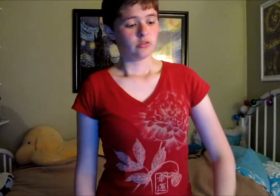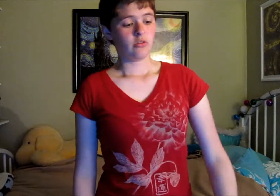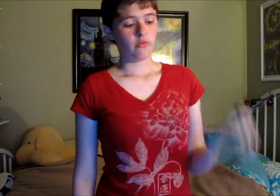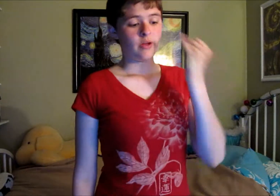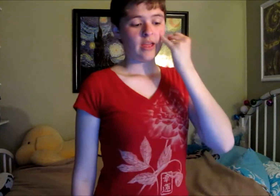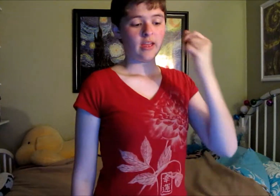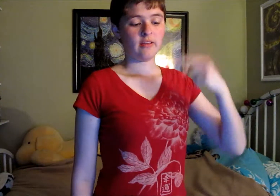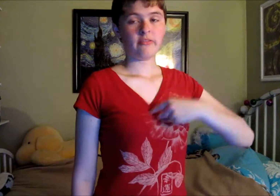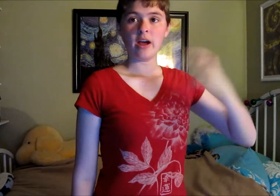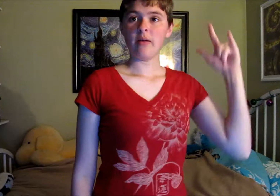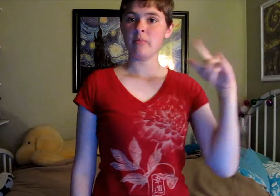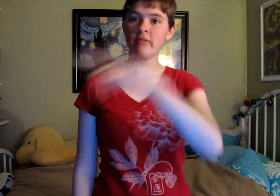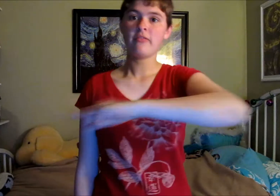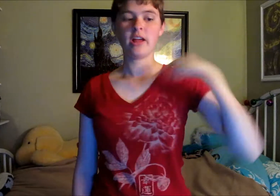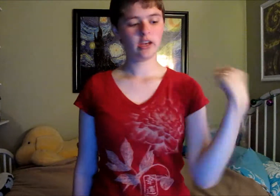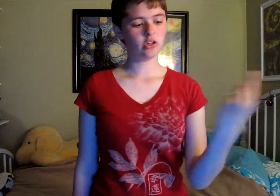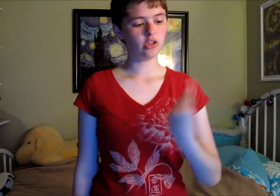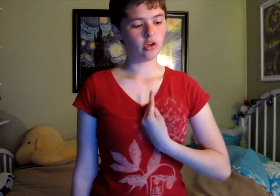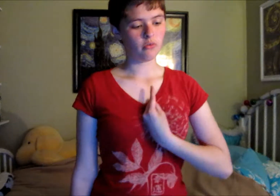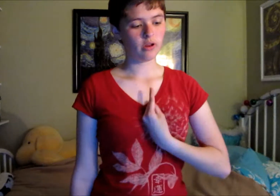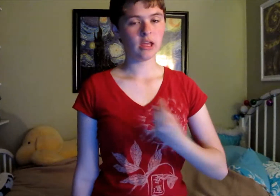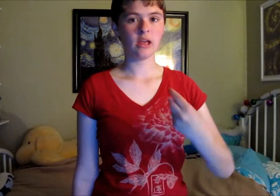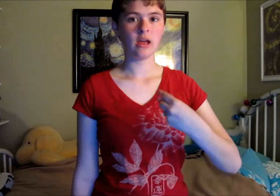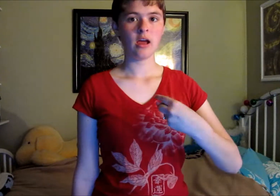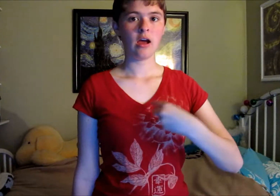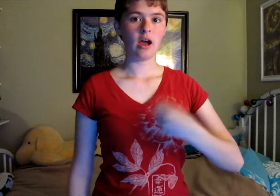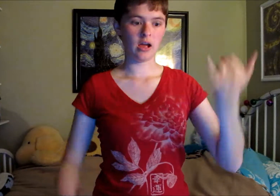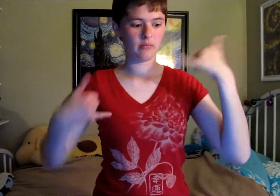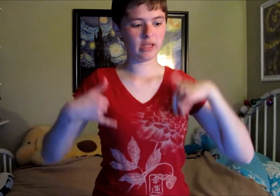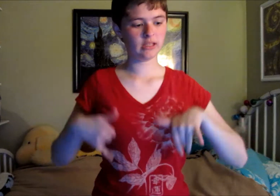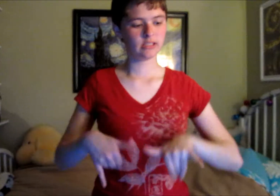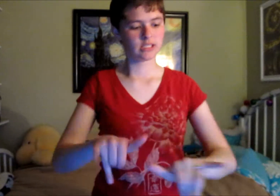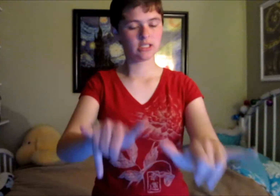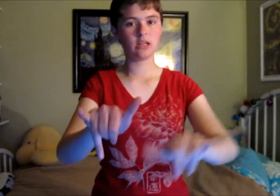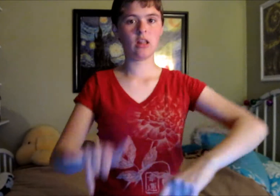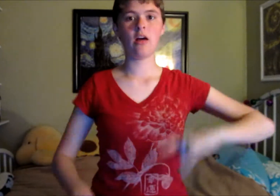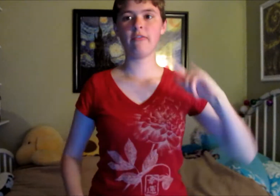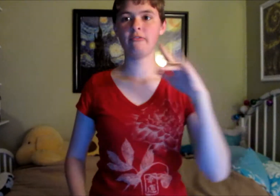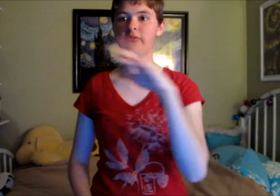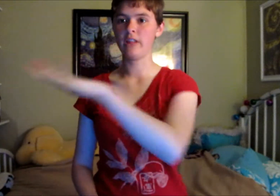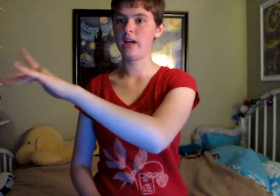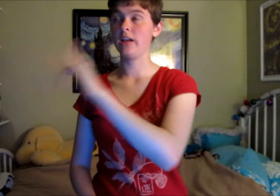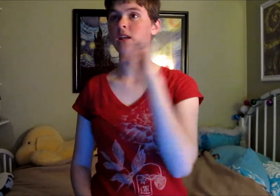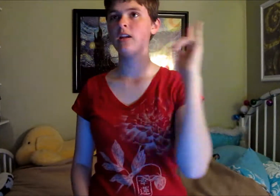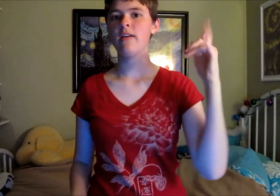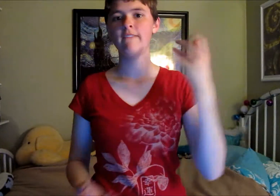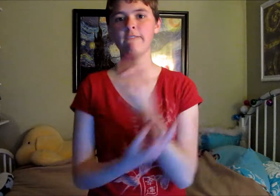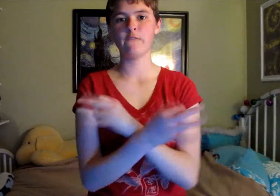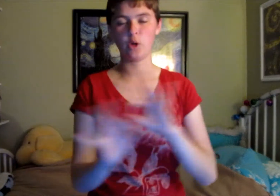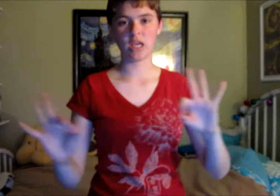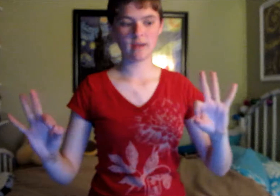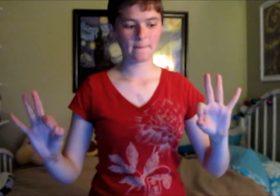So if I'm flying alone, I'm still flying free.